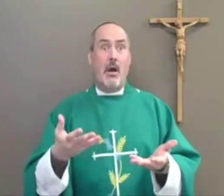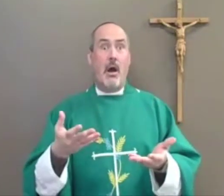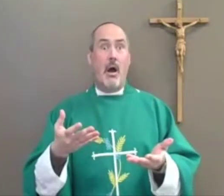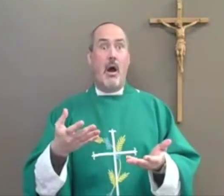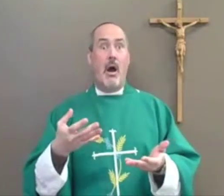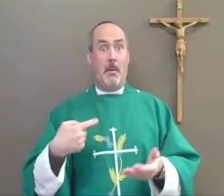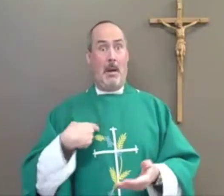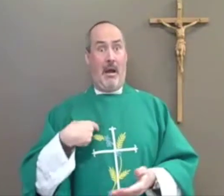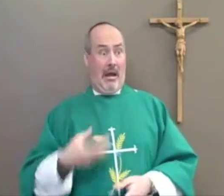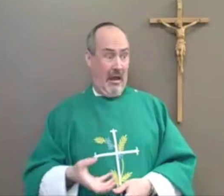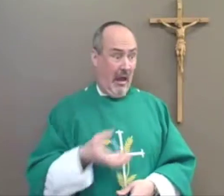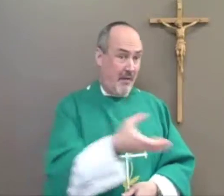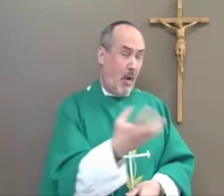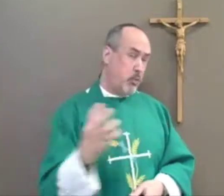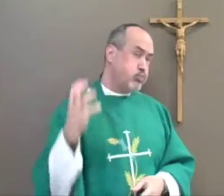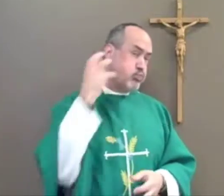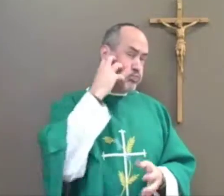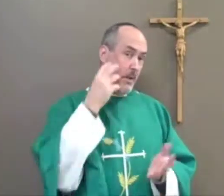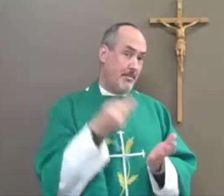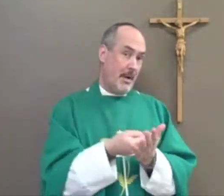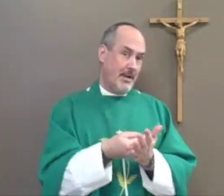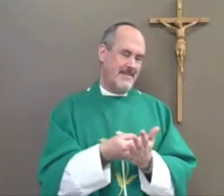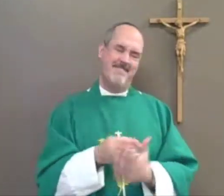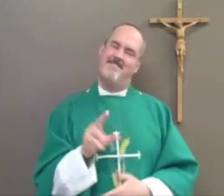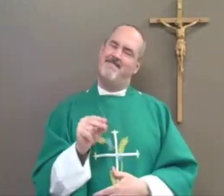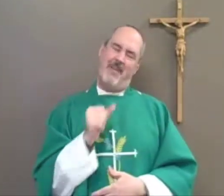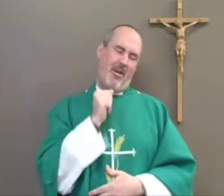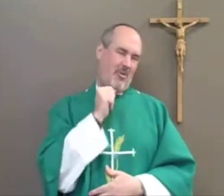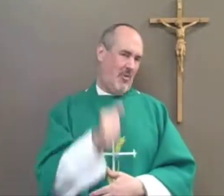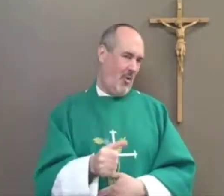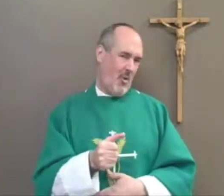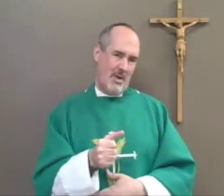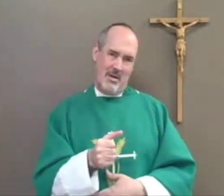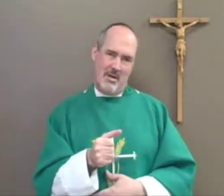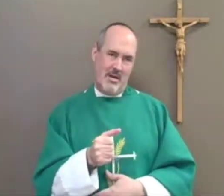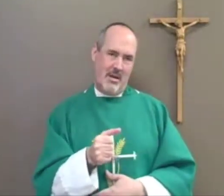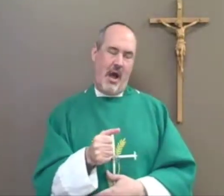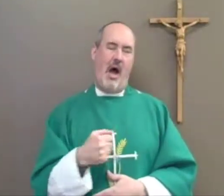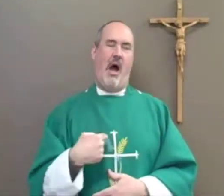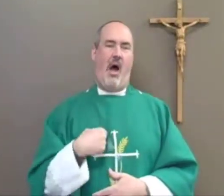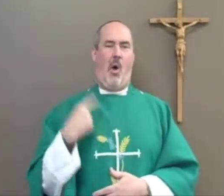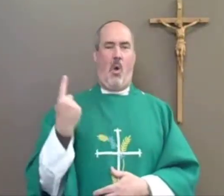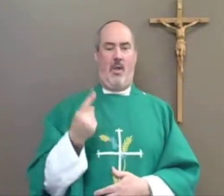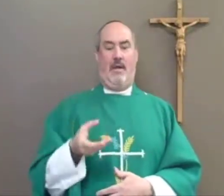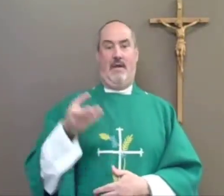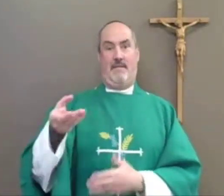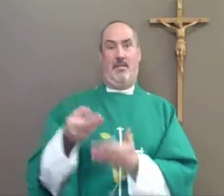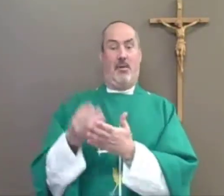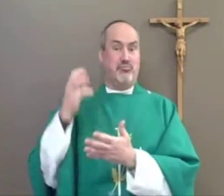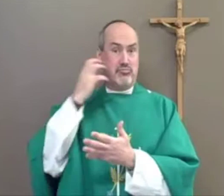But yes, there are times, when I do give money, I have to admit that I don't usually give a lot of